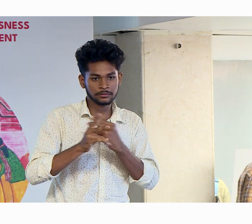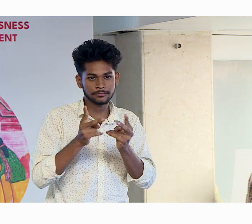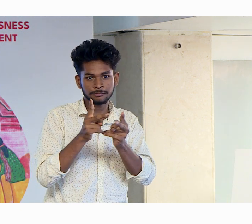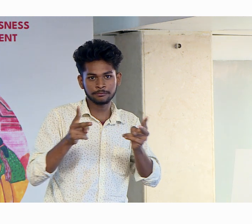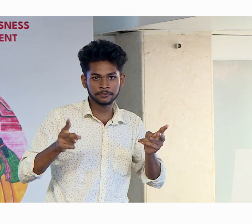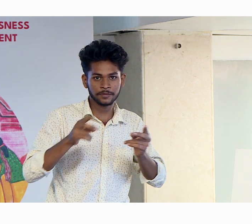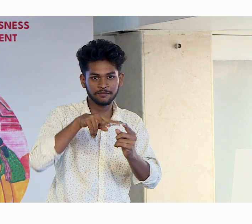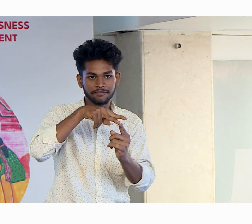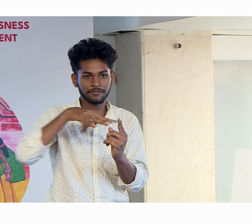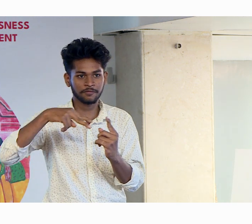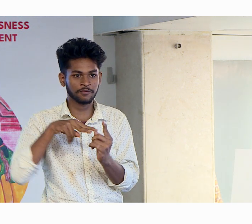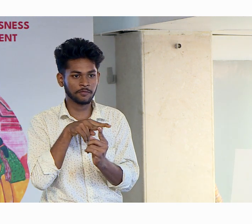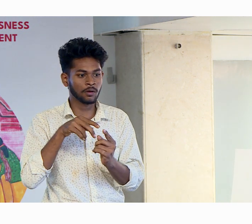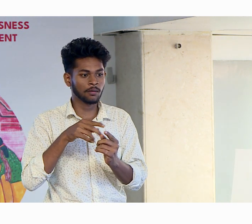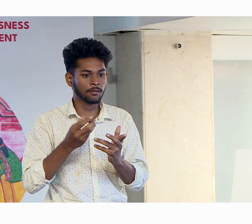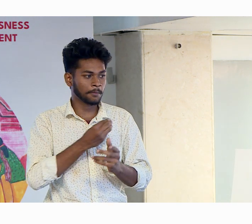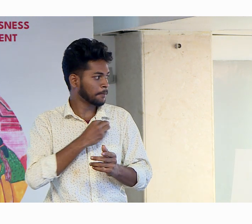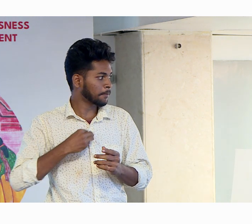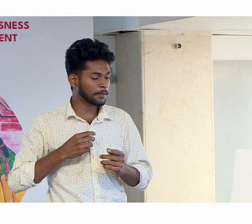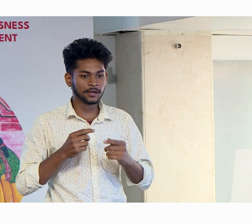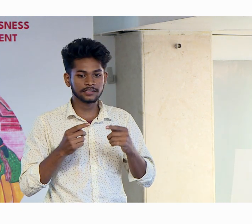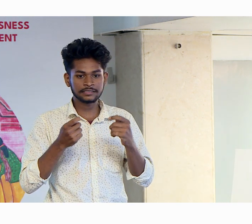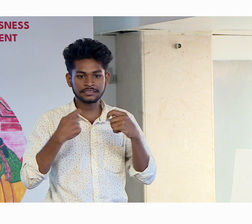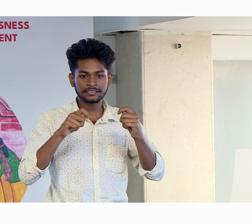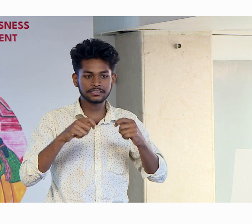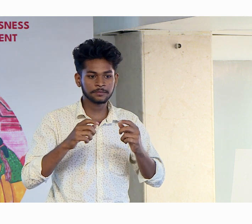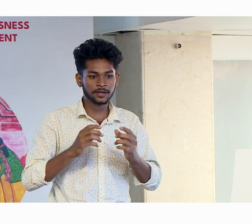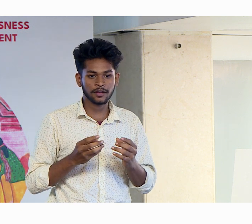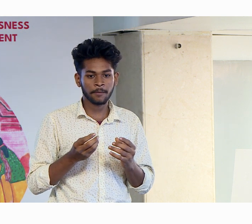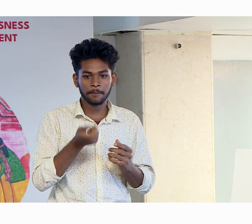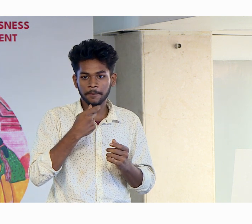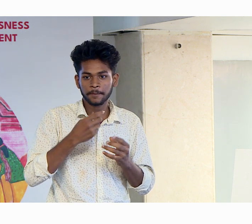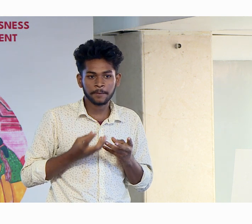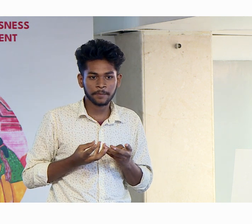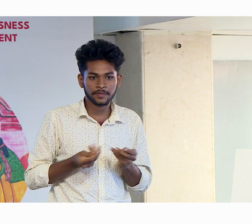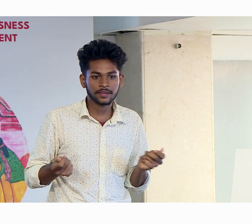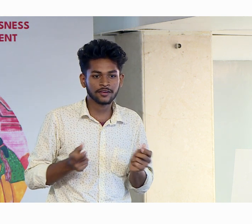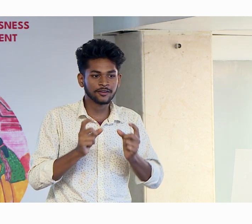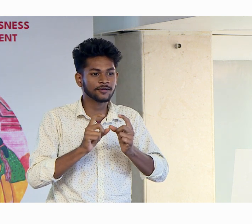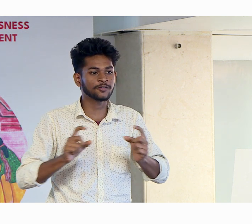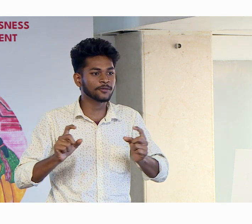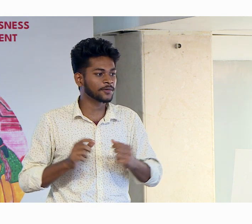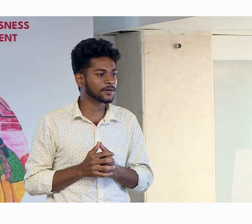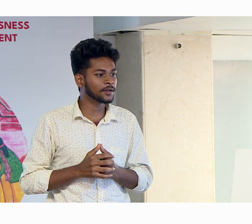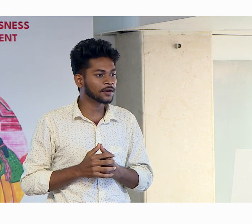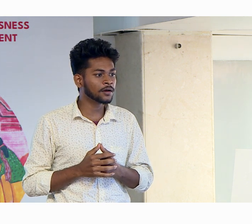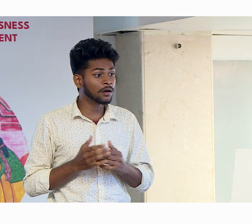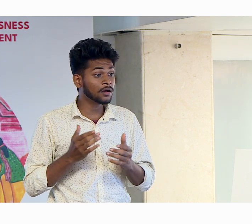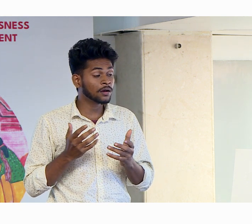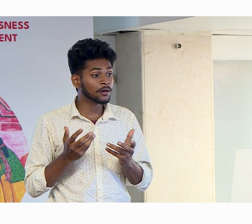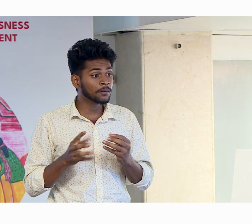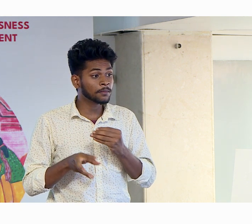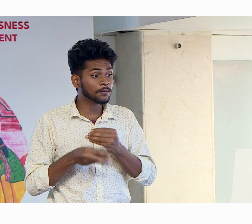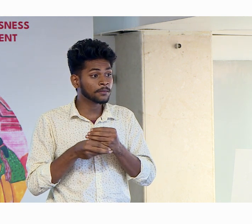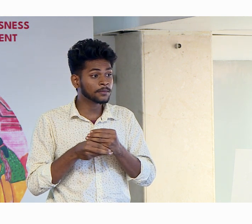that doesn't involve medical treatment. But the client has heard about this and they're not sure. They have their